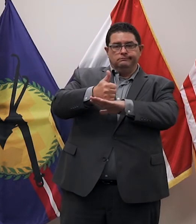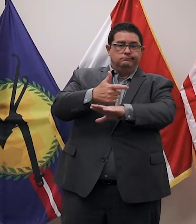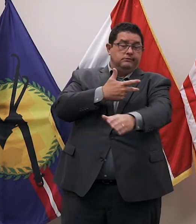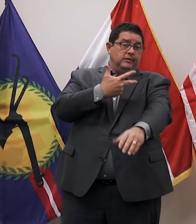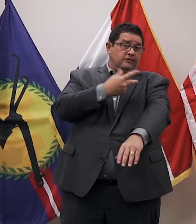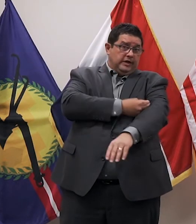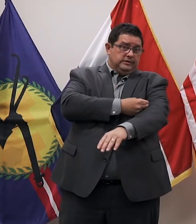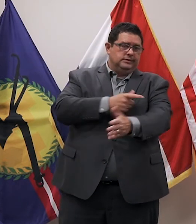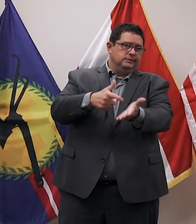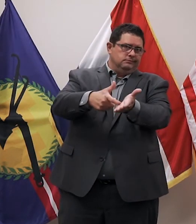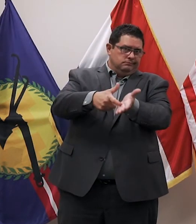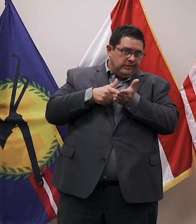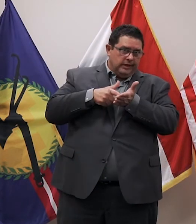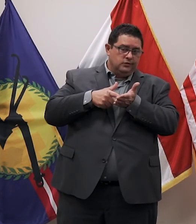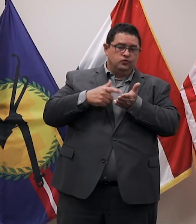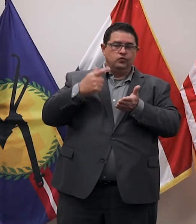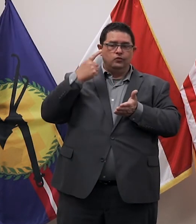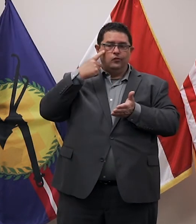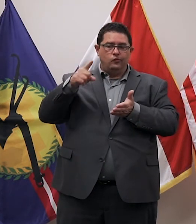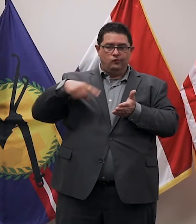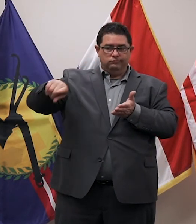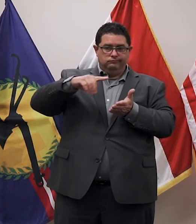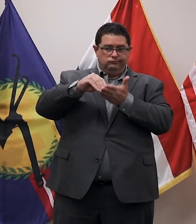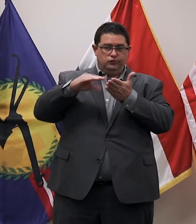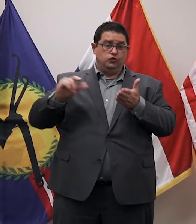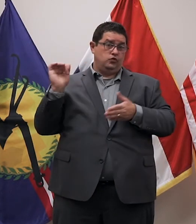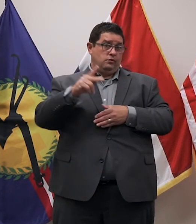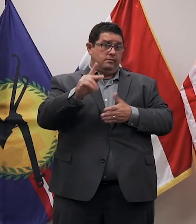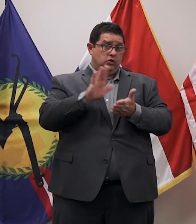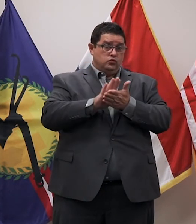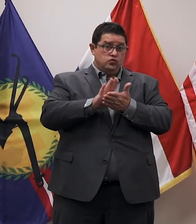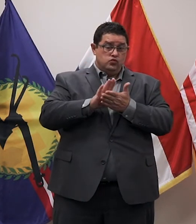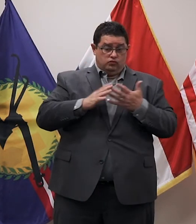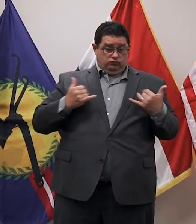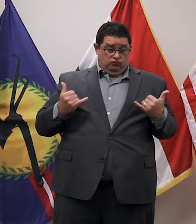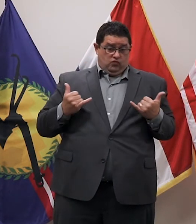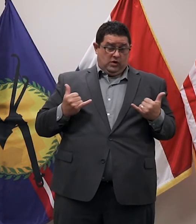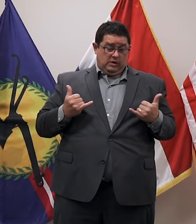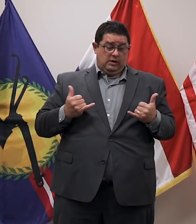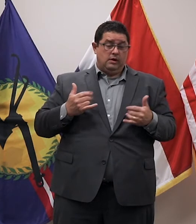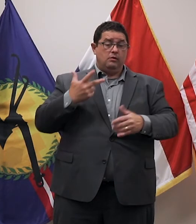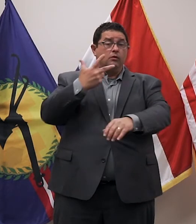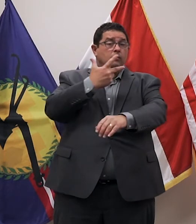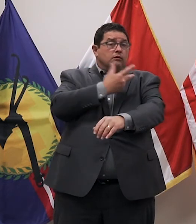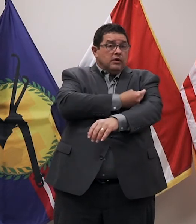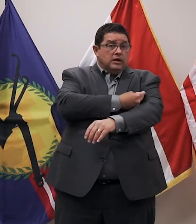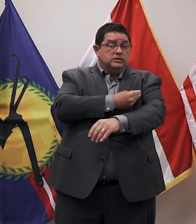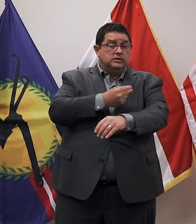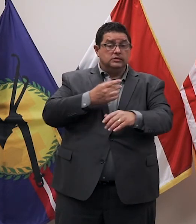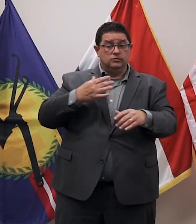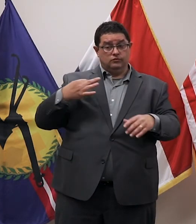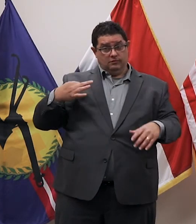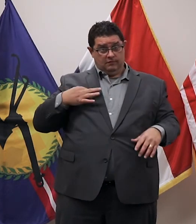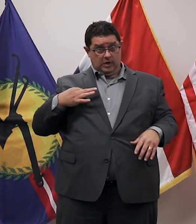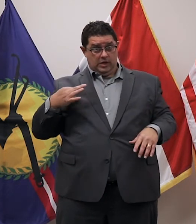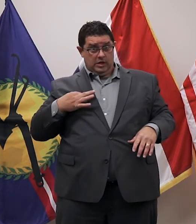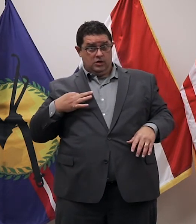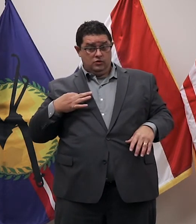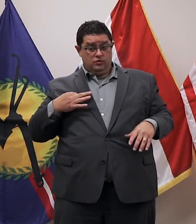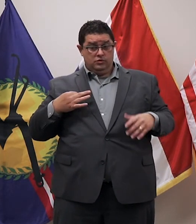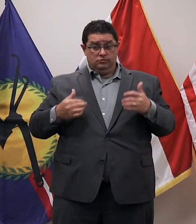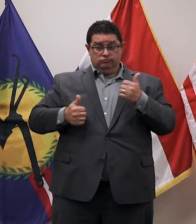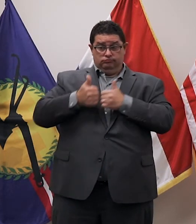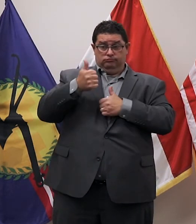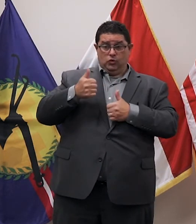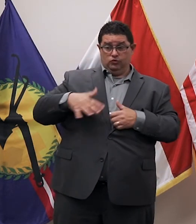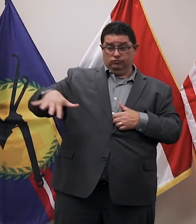for kids to come back to school. At this point, vaccines are voluntary in most